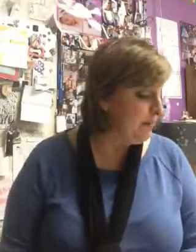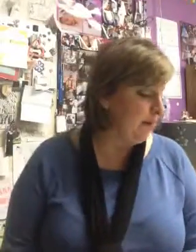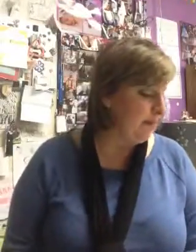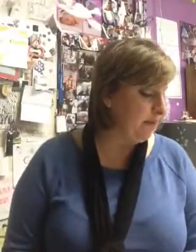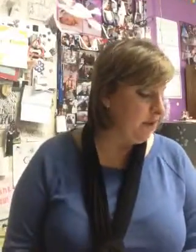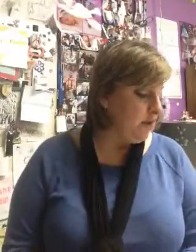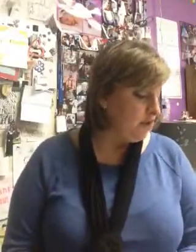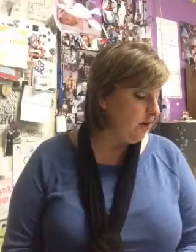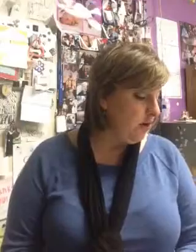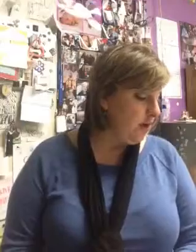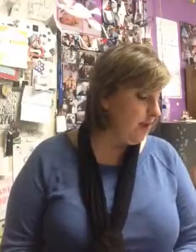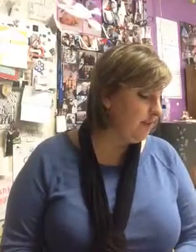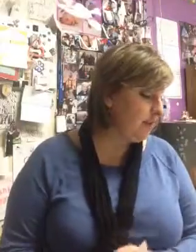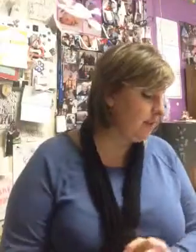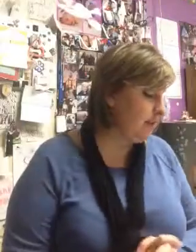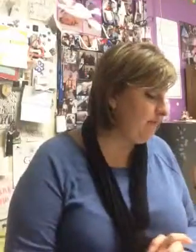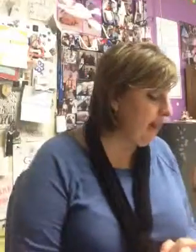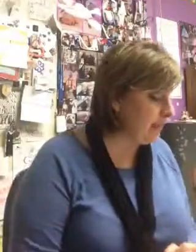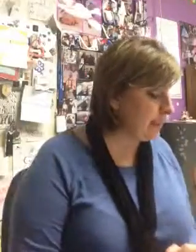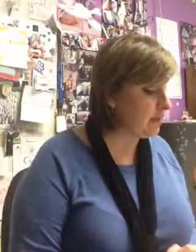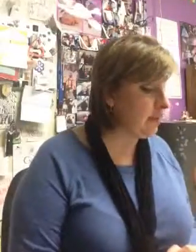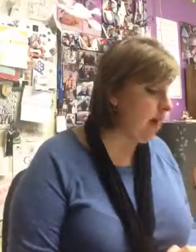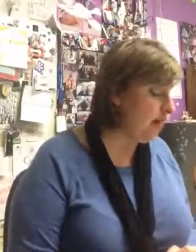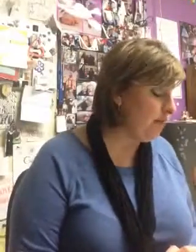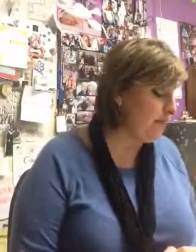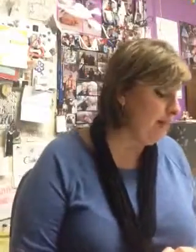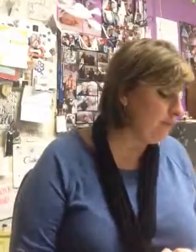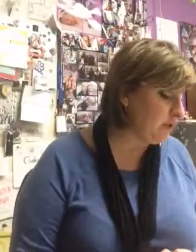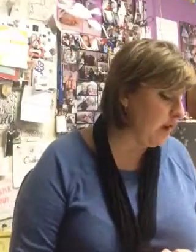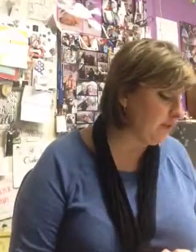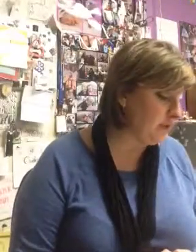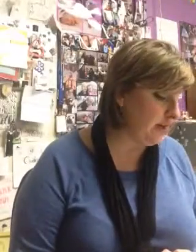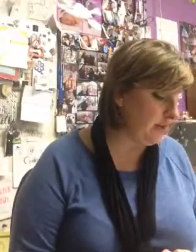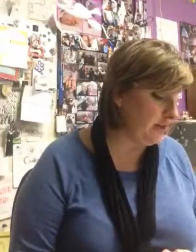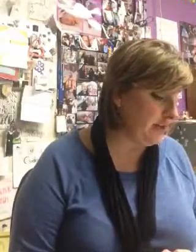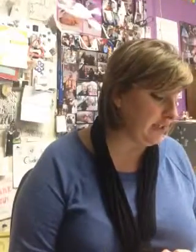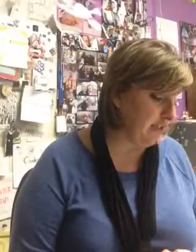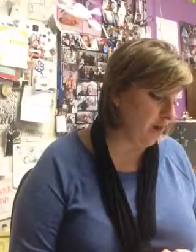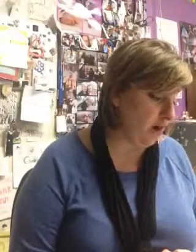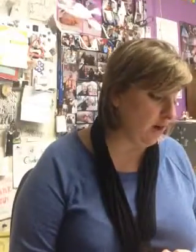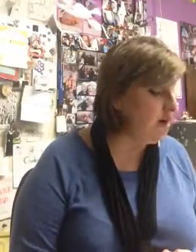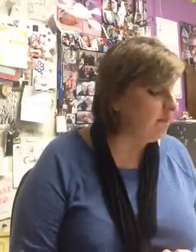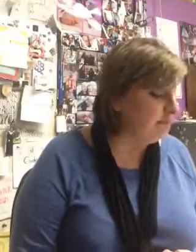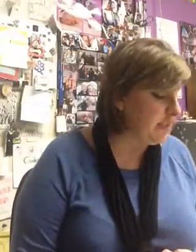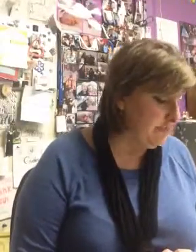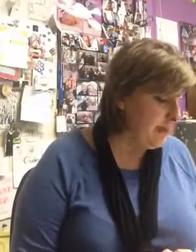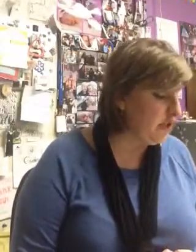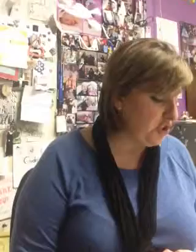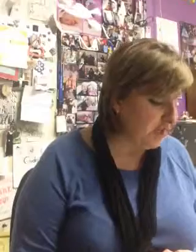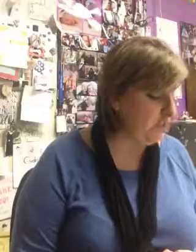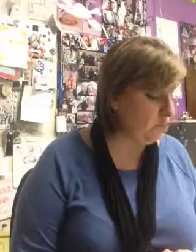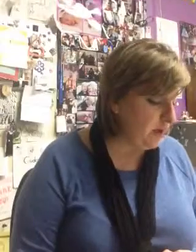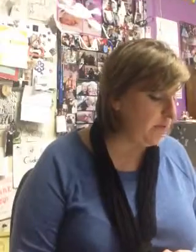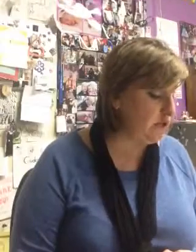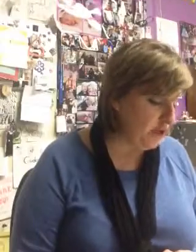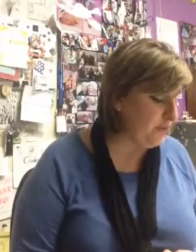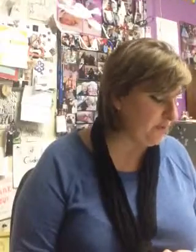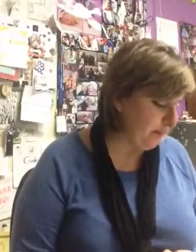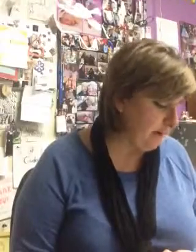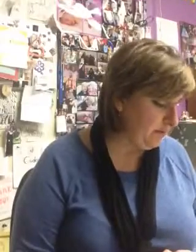Okay. So the fact is, the 5 most common surnames in the United States are Smith, Johnson, Williams, Jones, and Brown. So